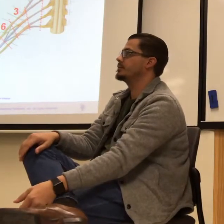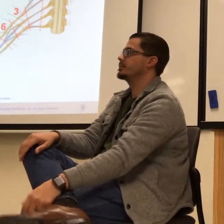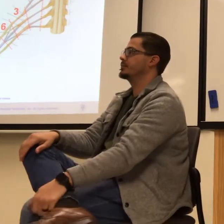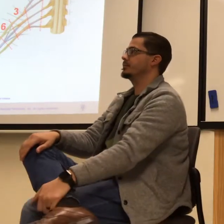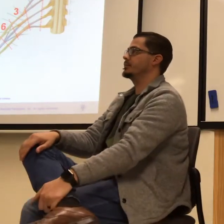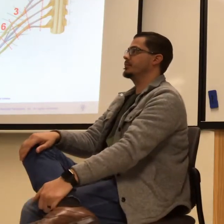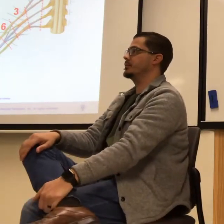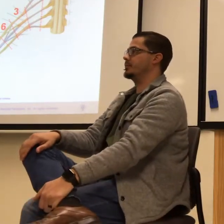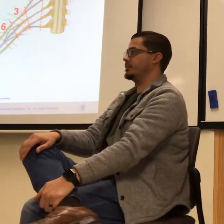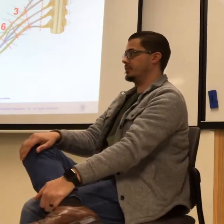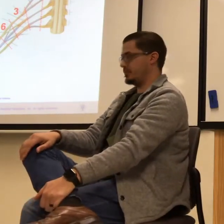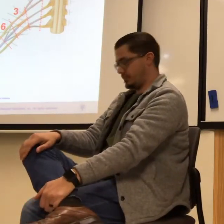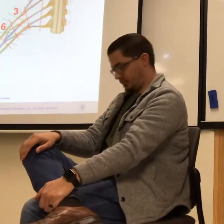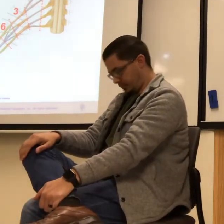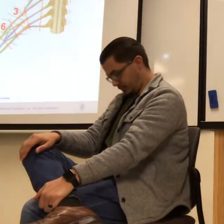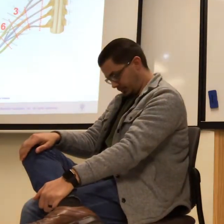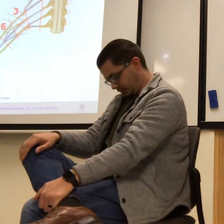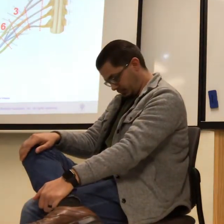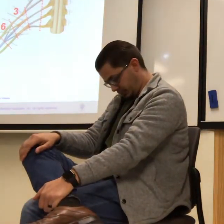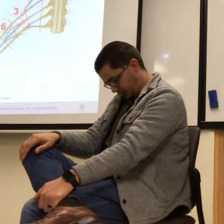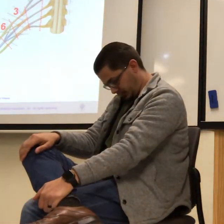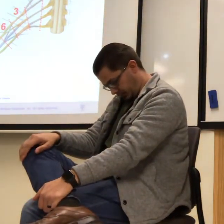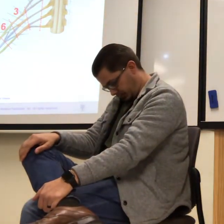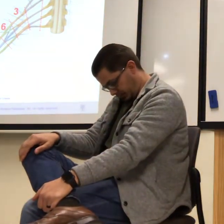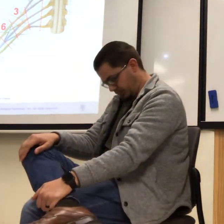So anterior.